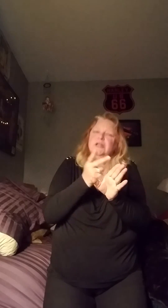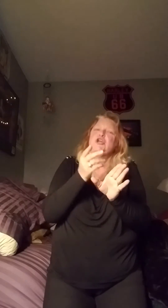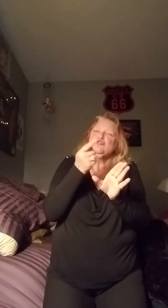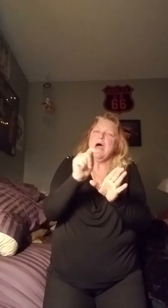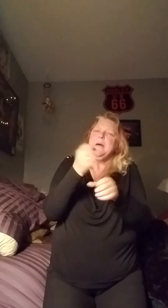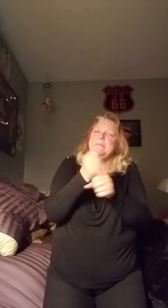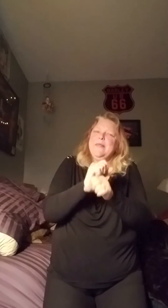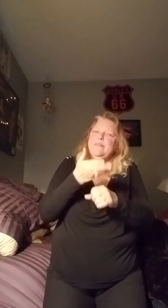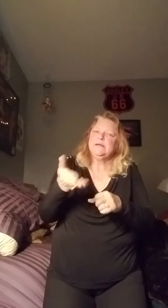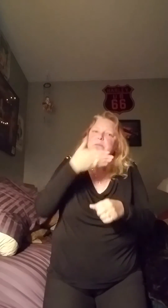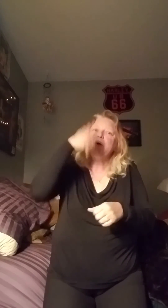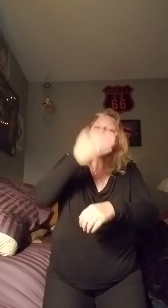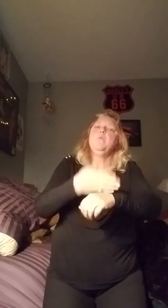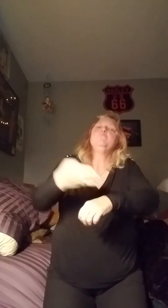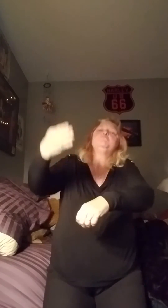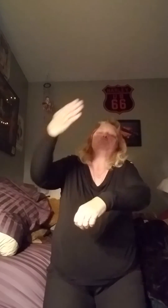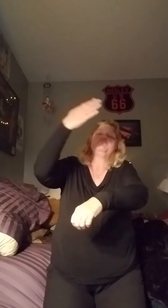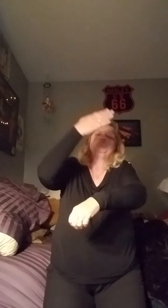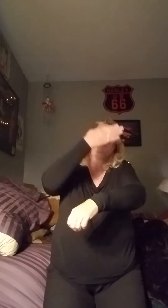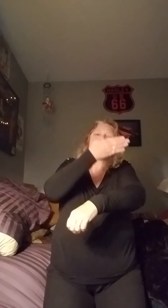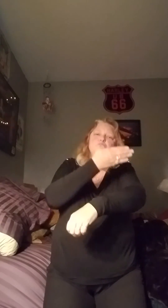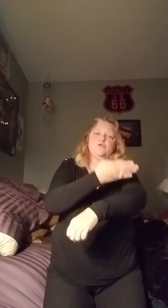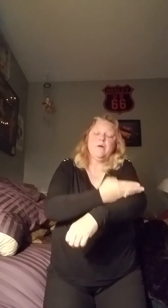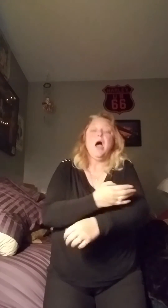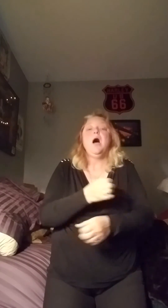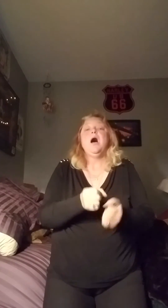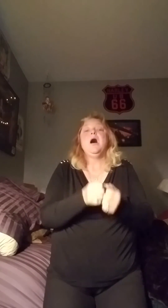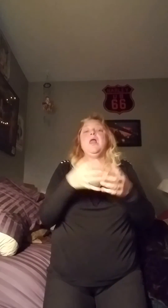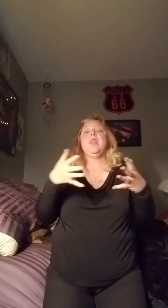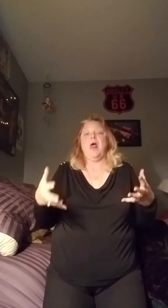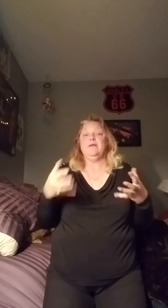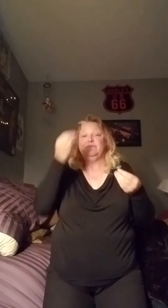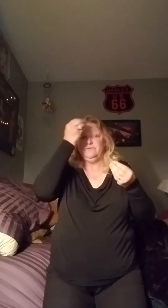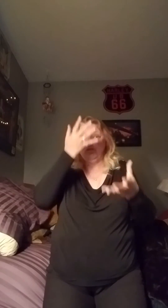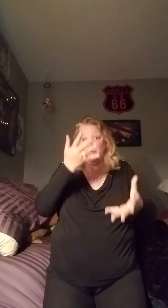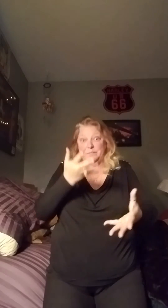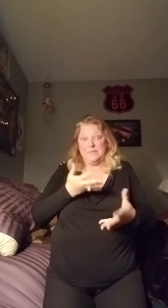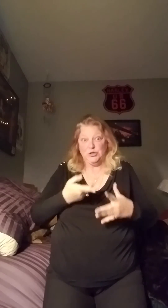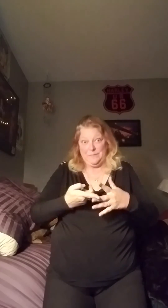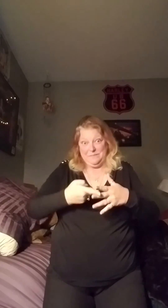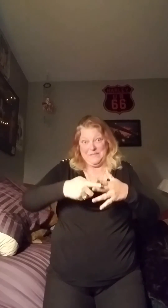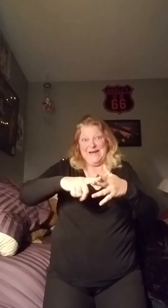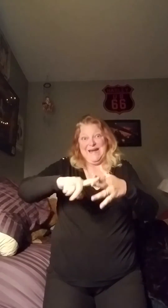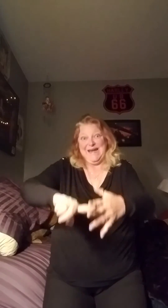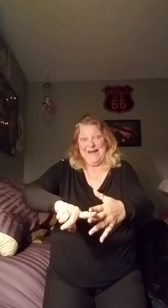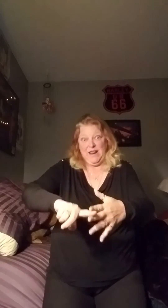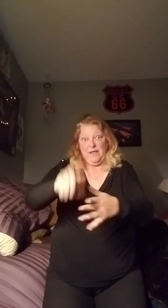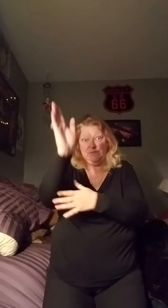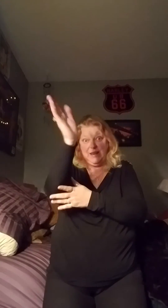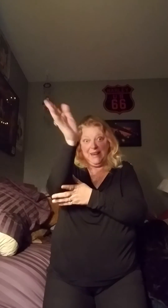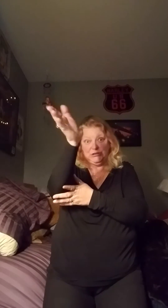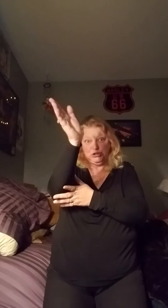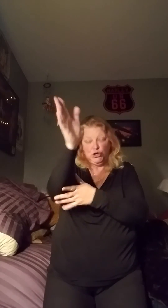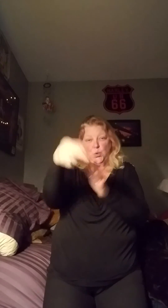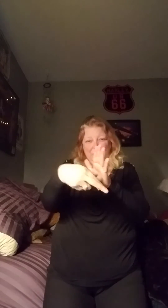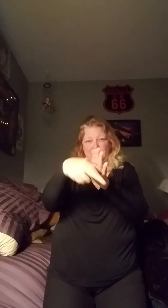fact, a lot of the information I gave you at the beginning of lecture last class, where I reviewed all of the disorders, is in